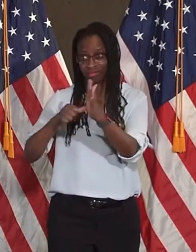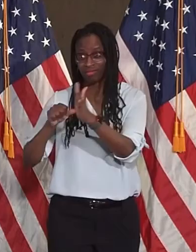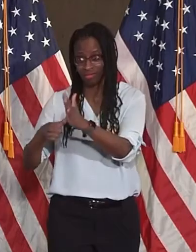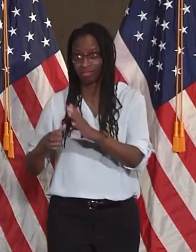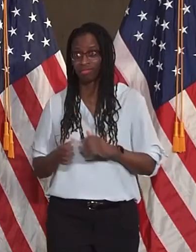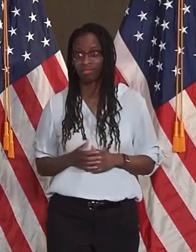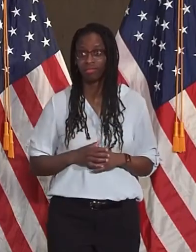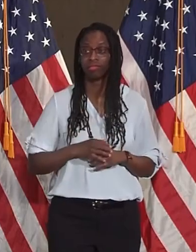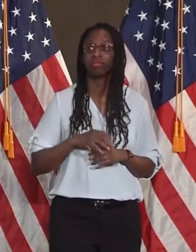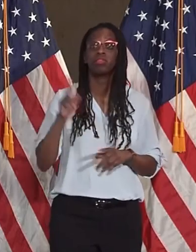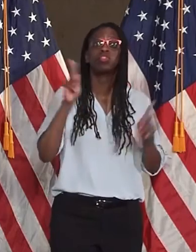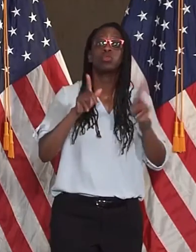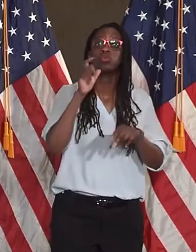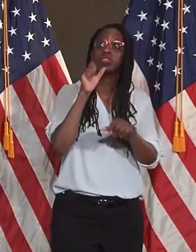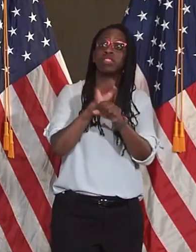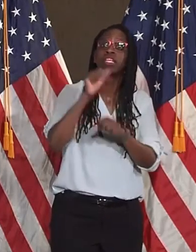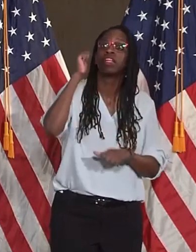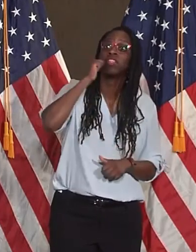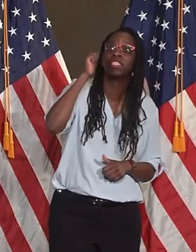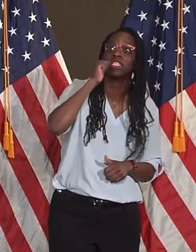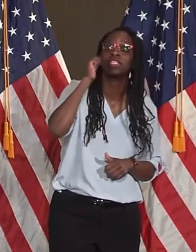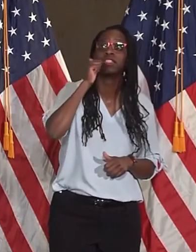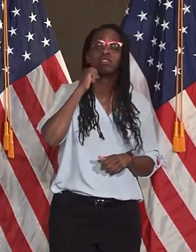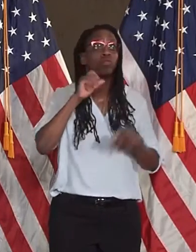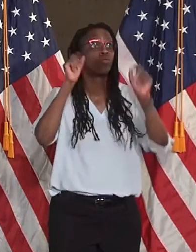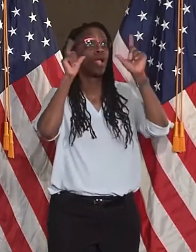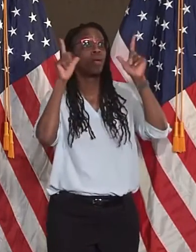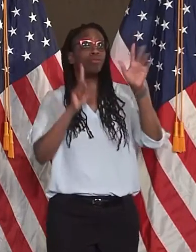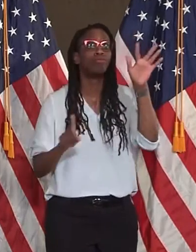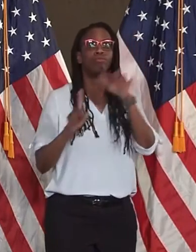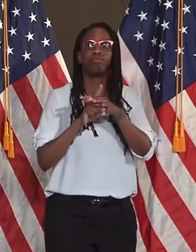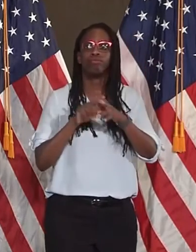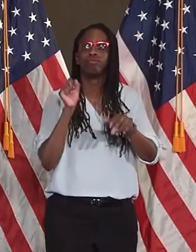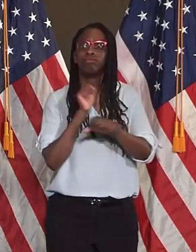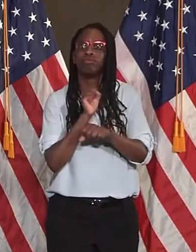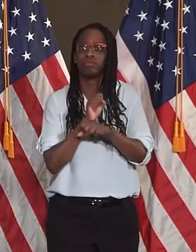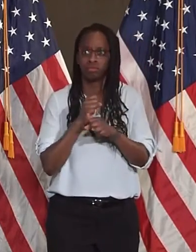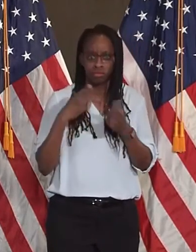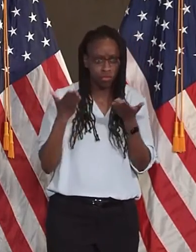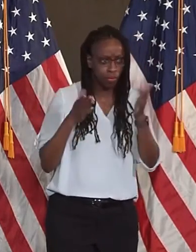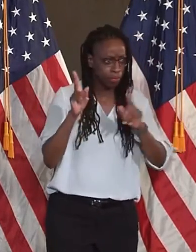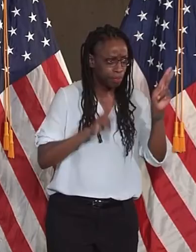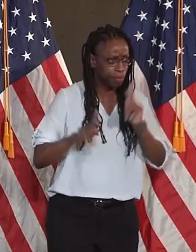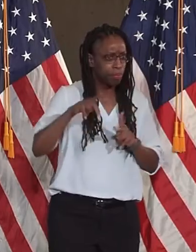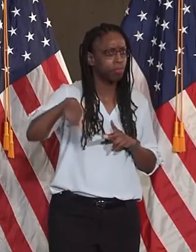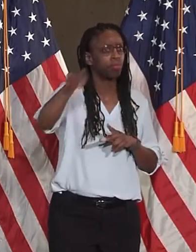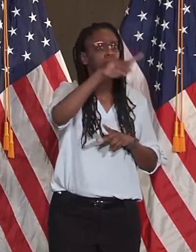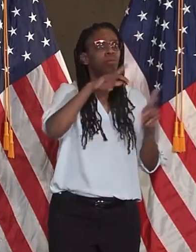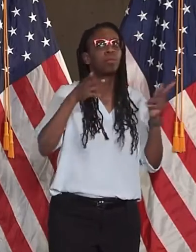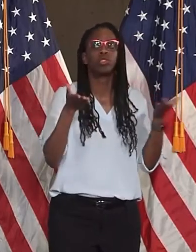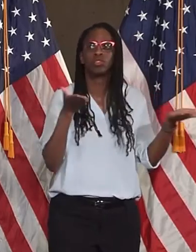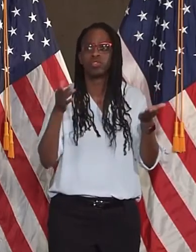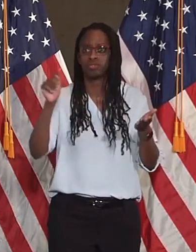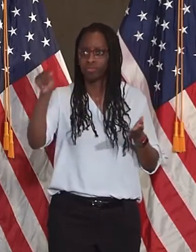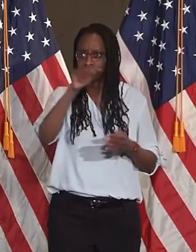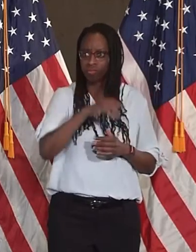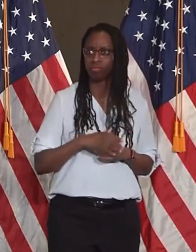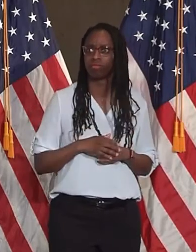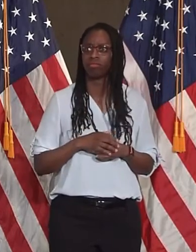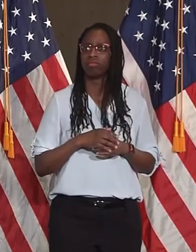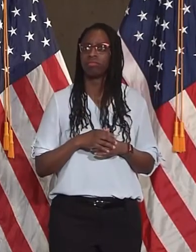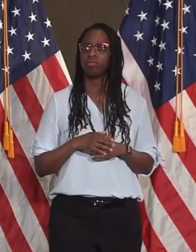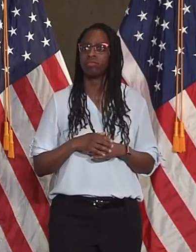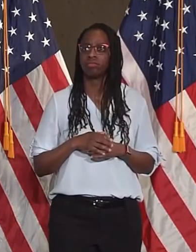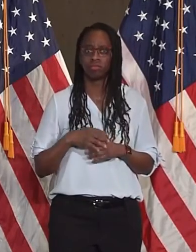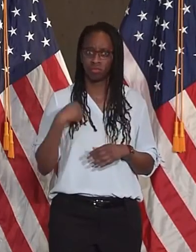every single day to make Boston work, especially during these challenging times, are owed a great debt